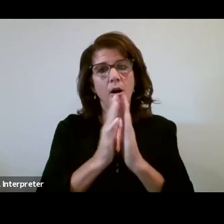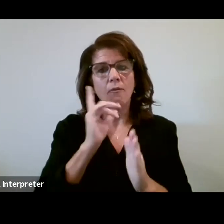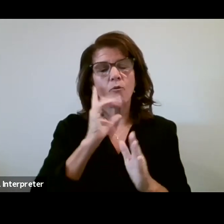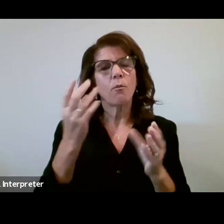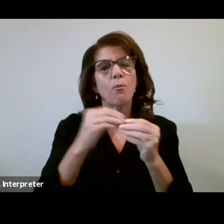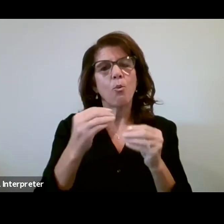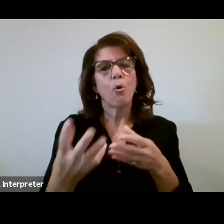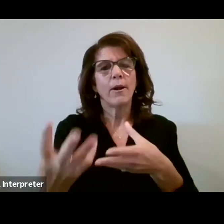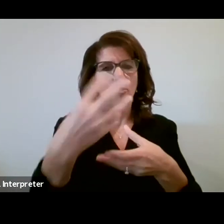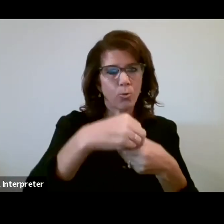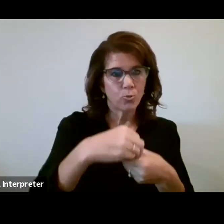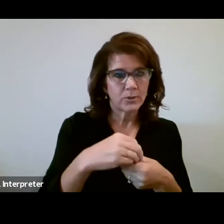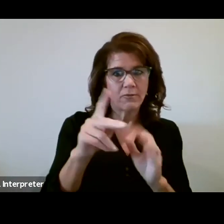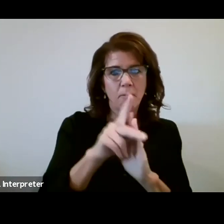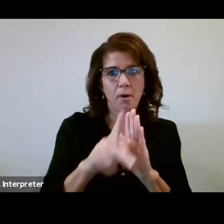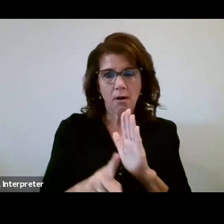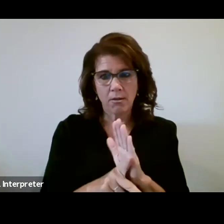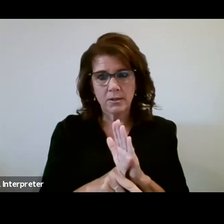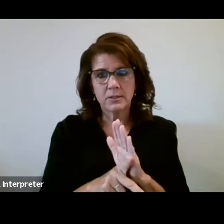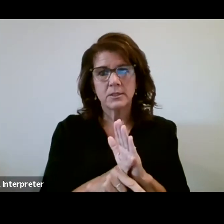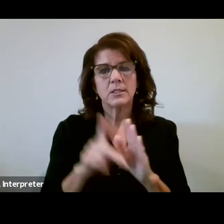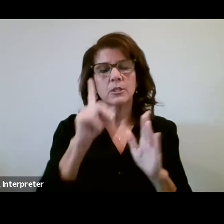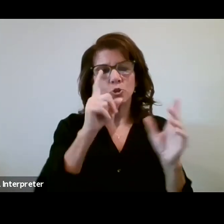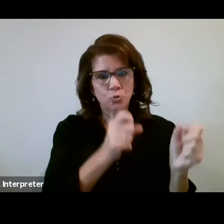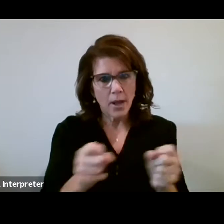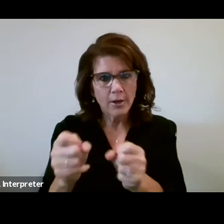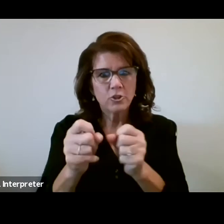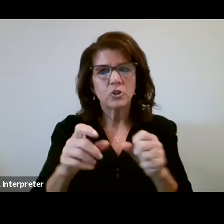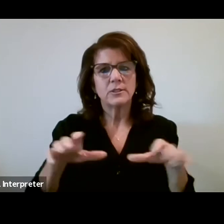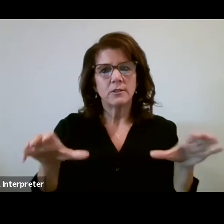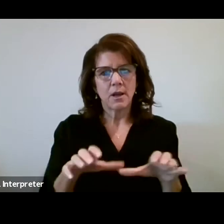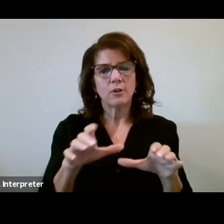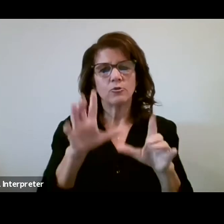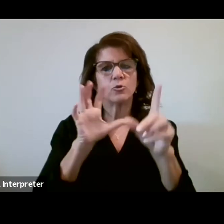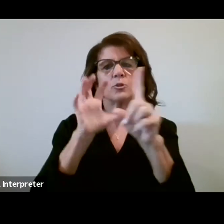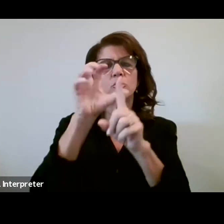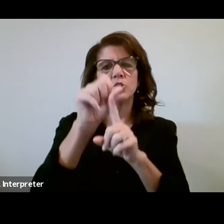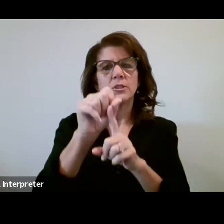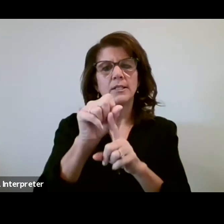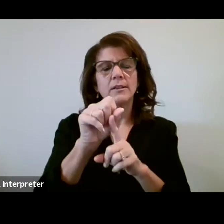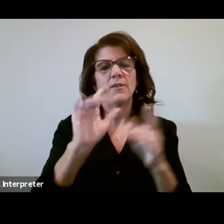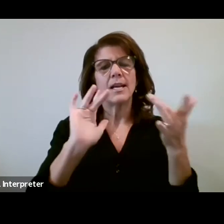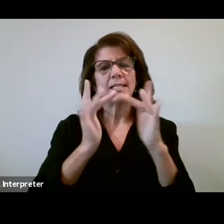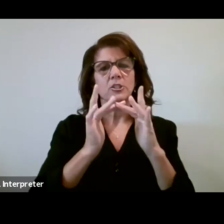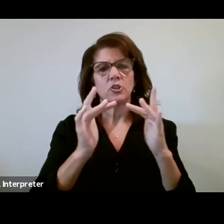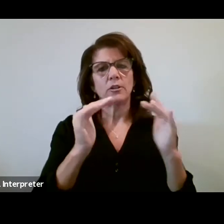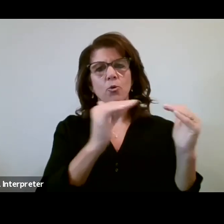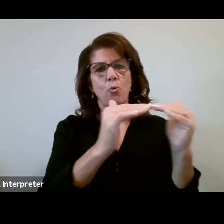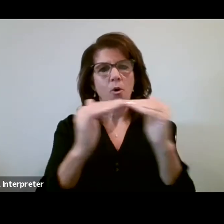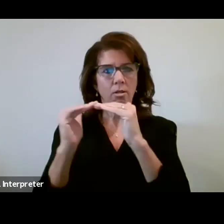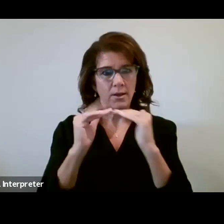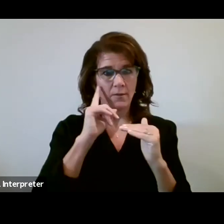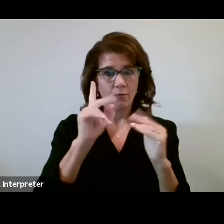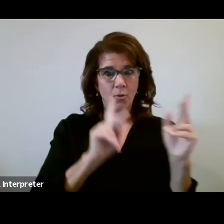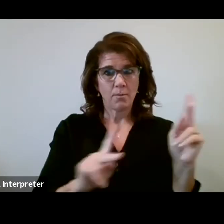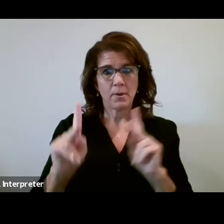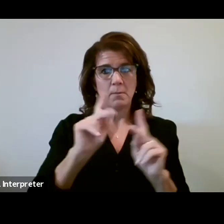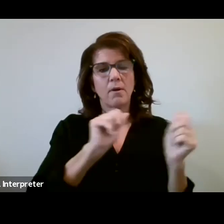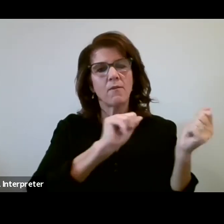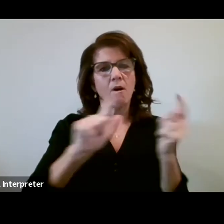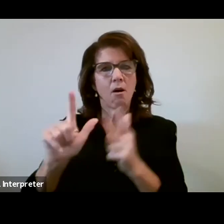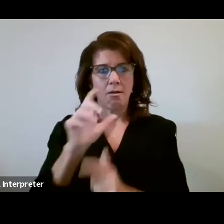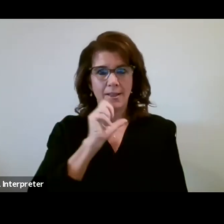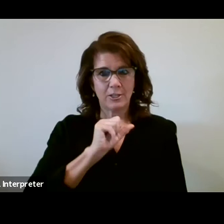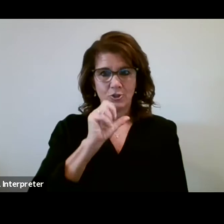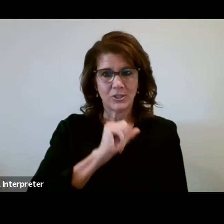inclusive policies, strategies, and actions to achieve digital equality for people of all